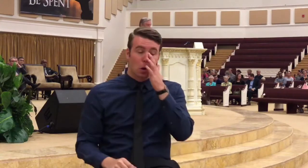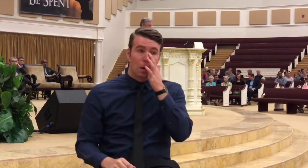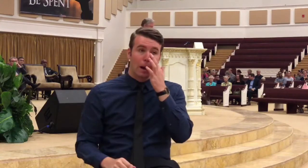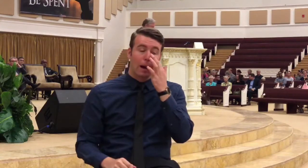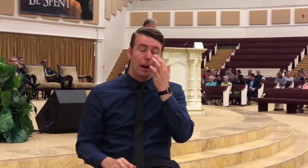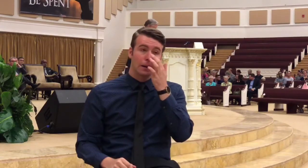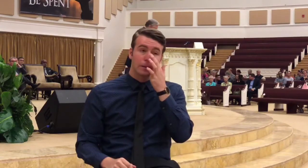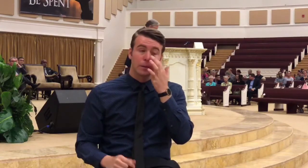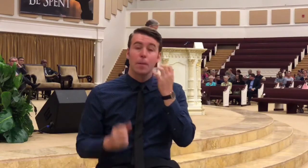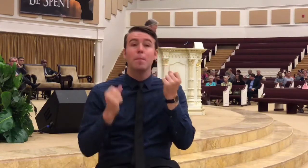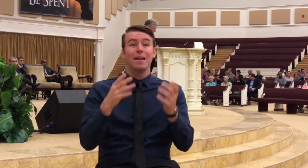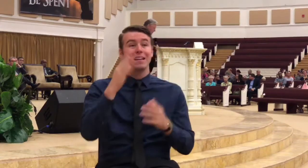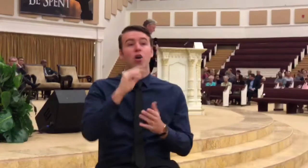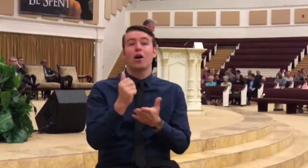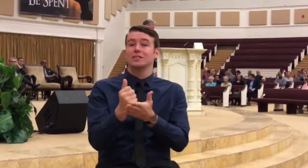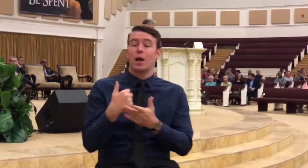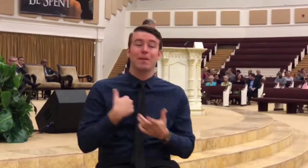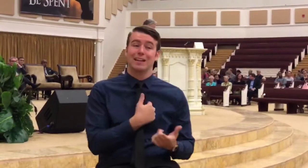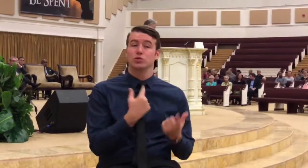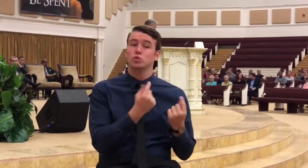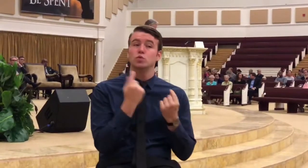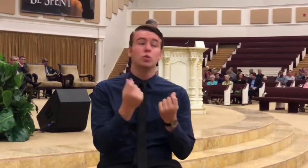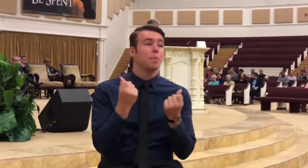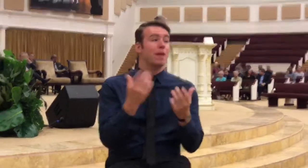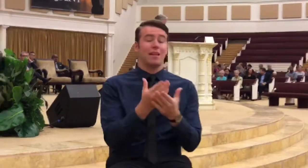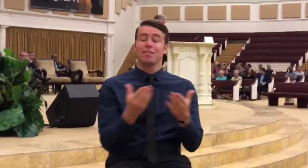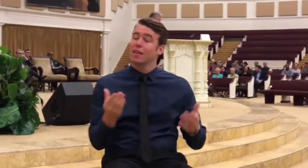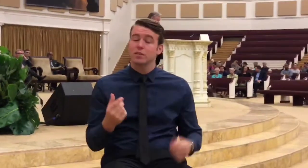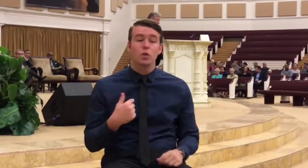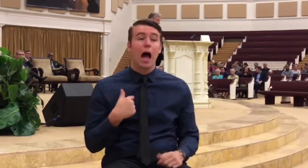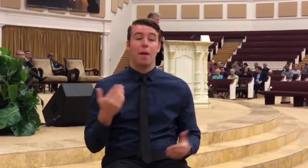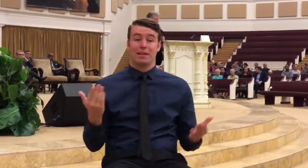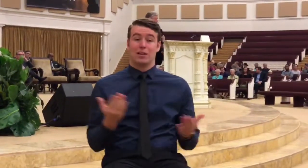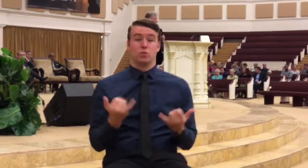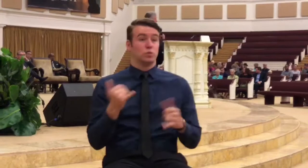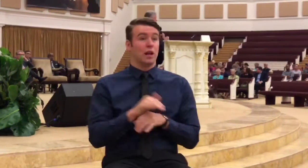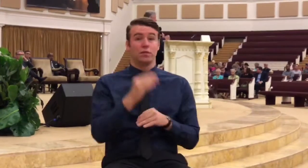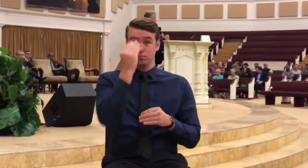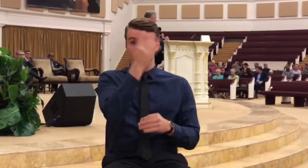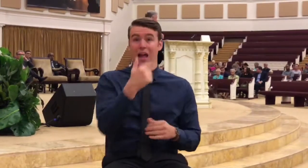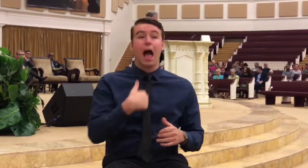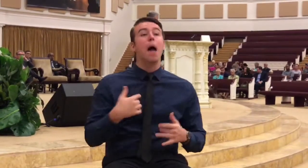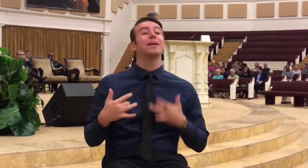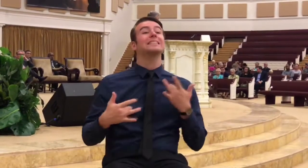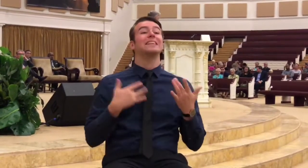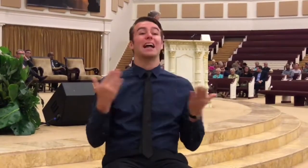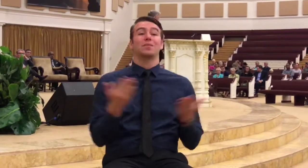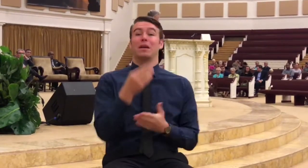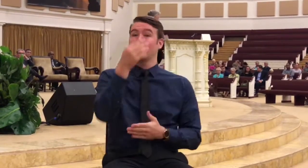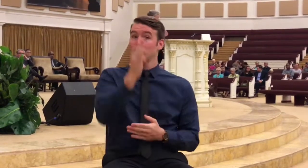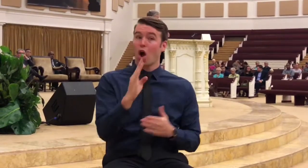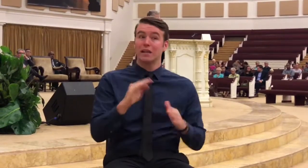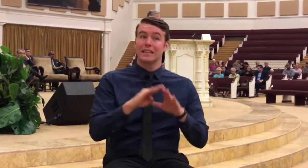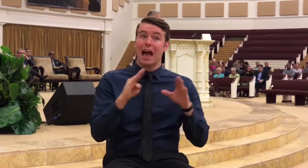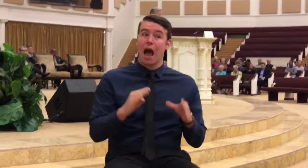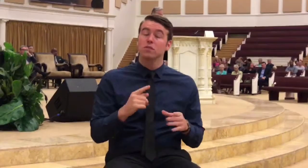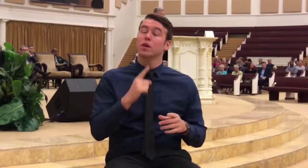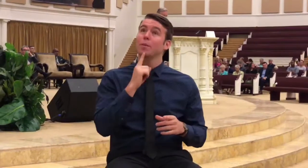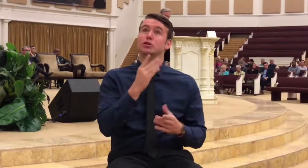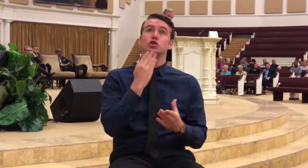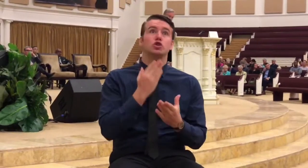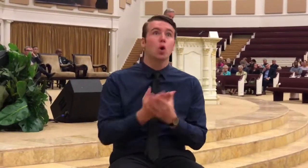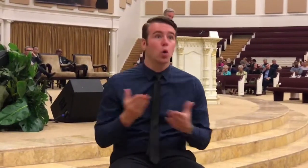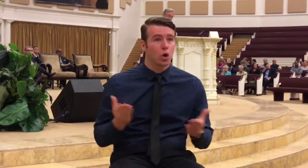God is just helping us to do. And so here we are tonight. I am excited to be in God's house. It feels so good to be in